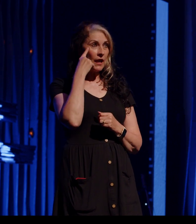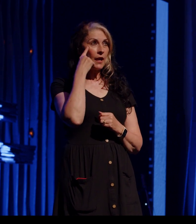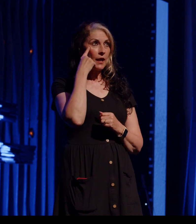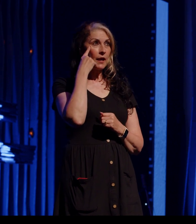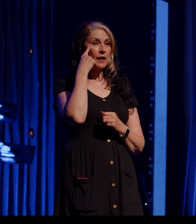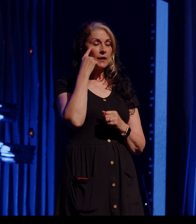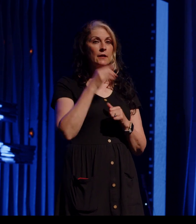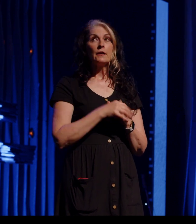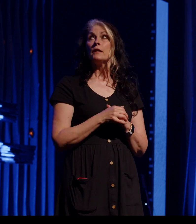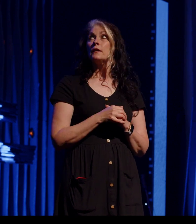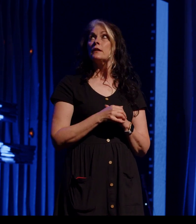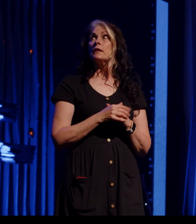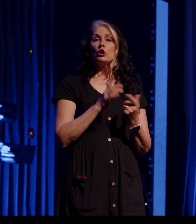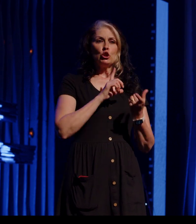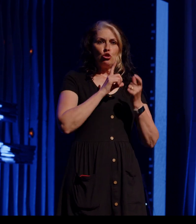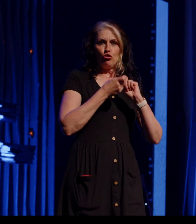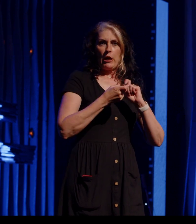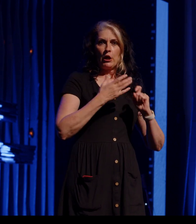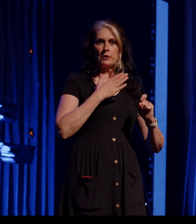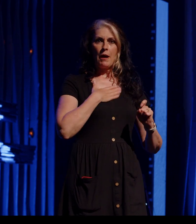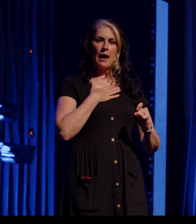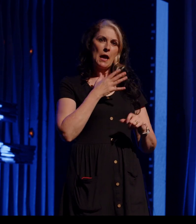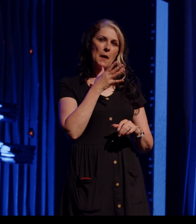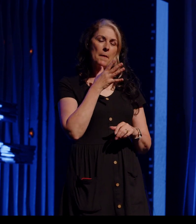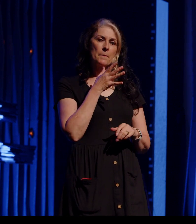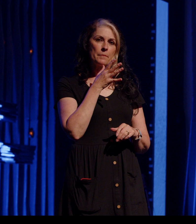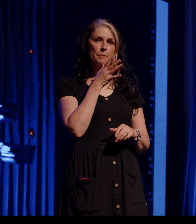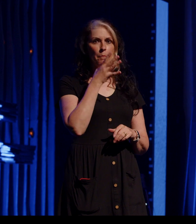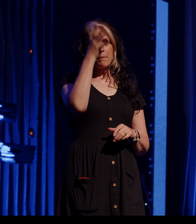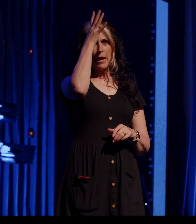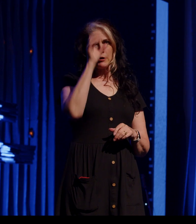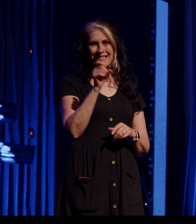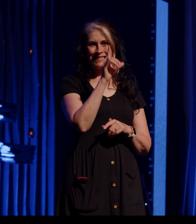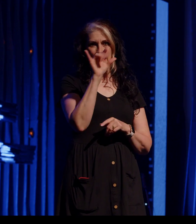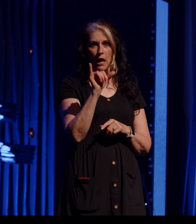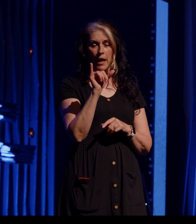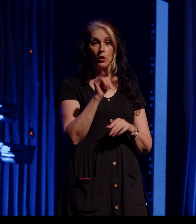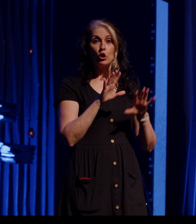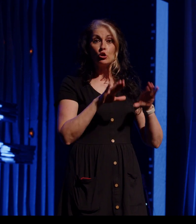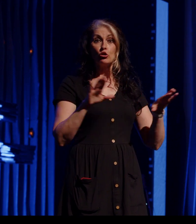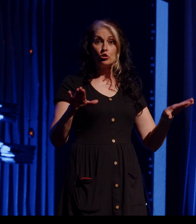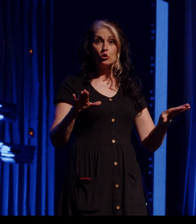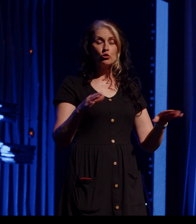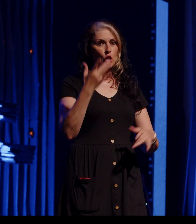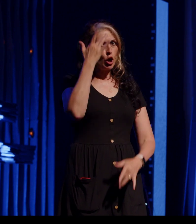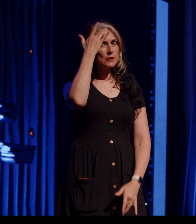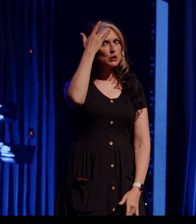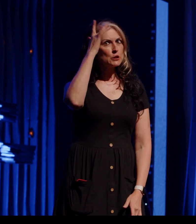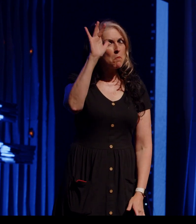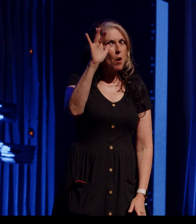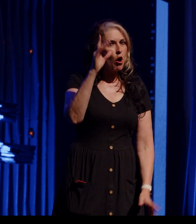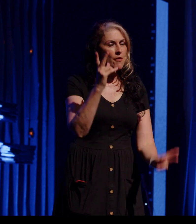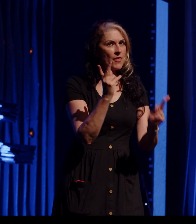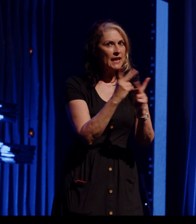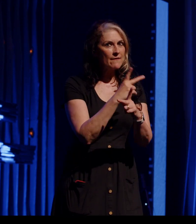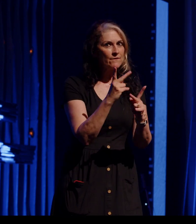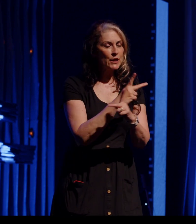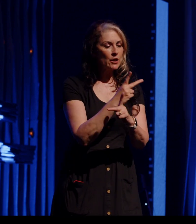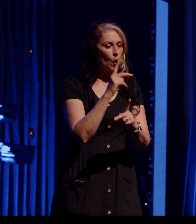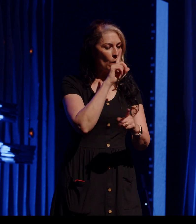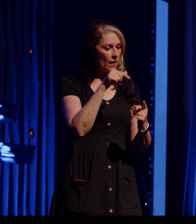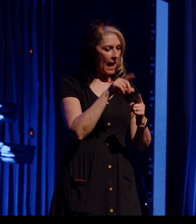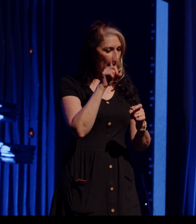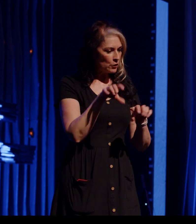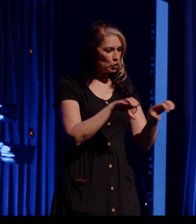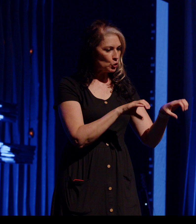of changed the way I would parent from that point on. He said, children are very smart and they can figure out when they have to